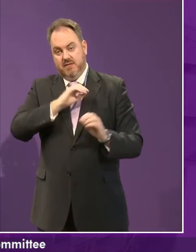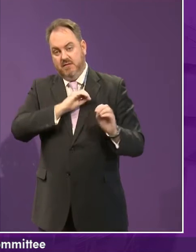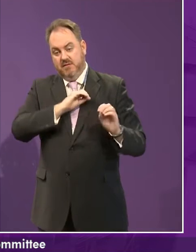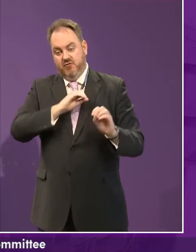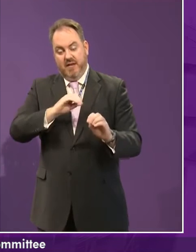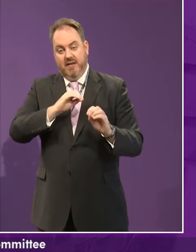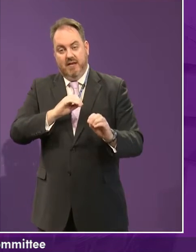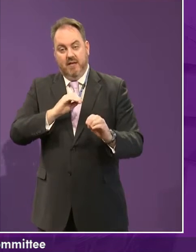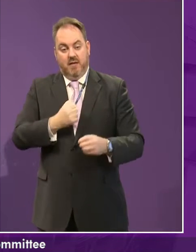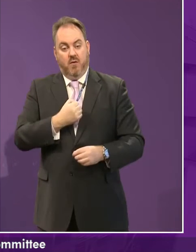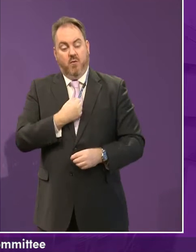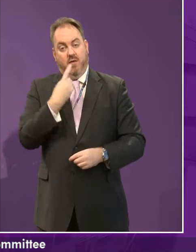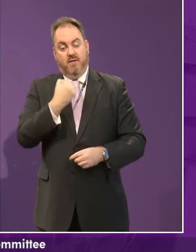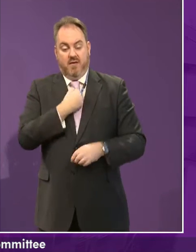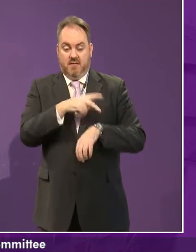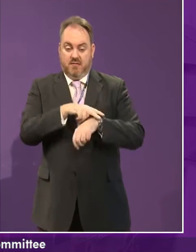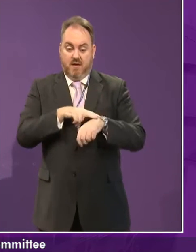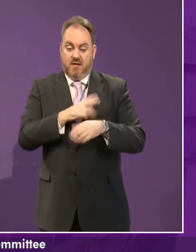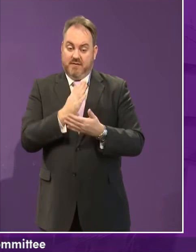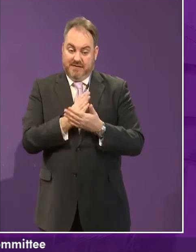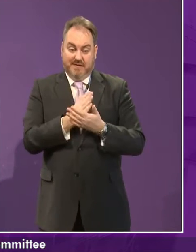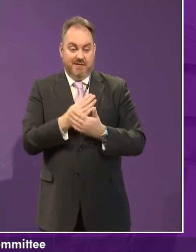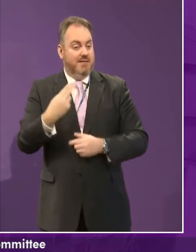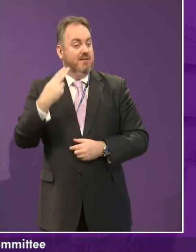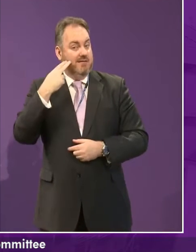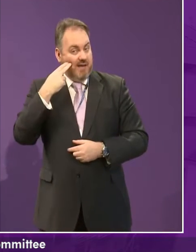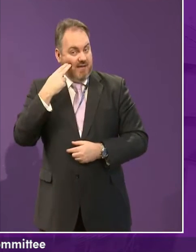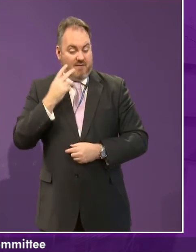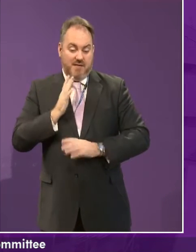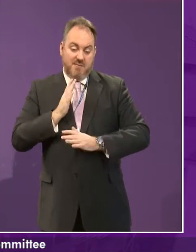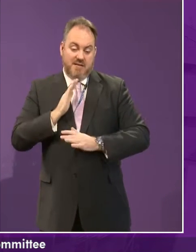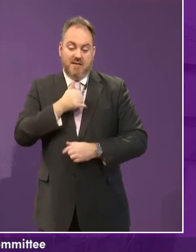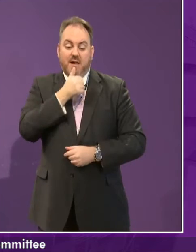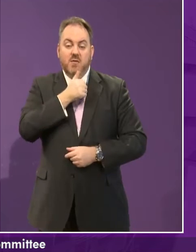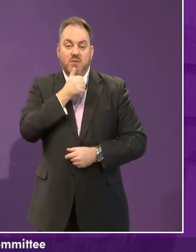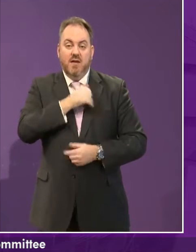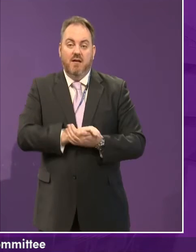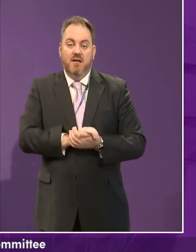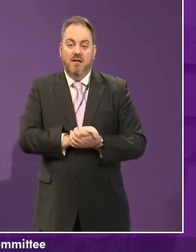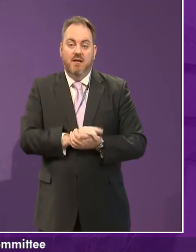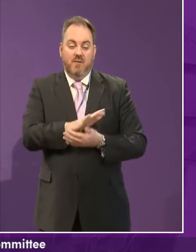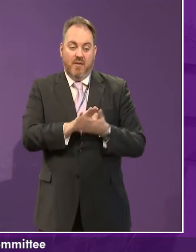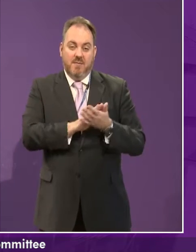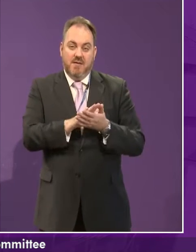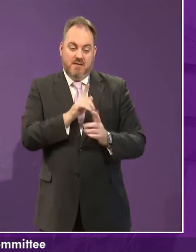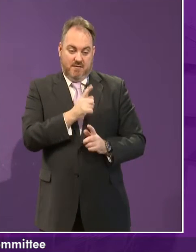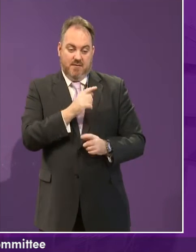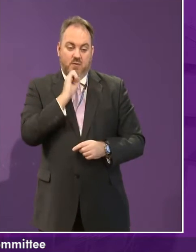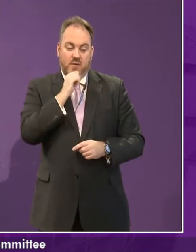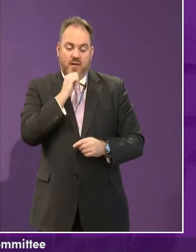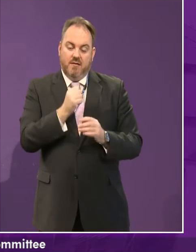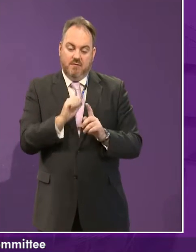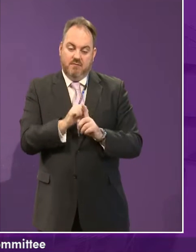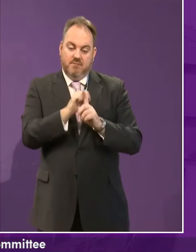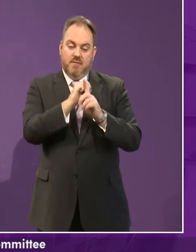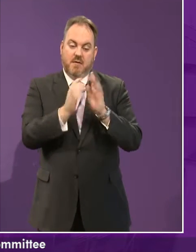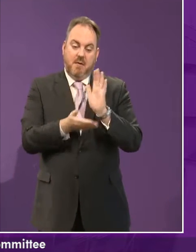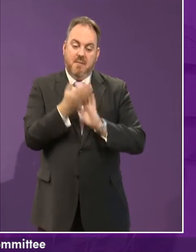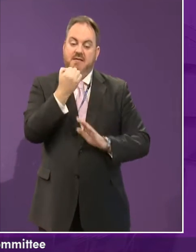BSL practitioner, so that's going to be a real advantage for us. But yeah, we'll do whatever